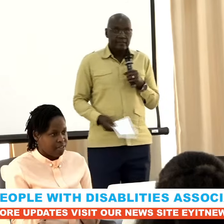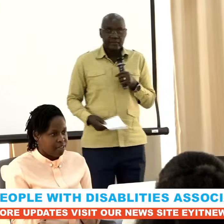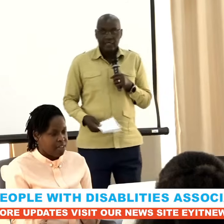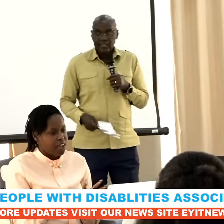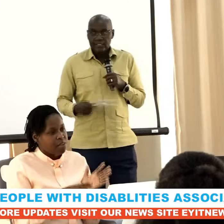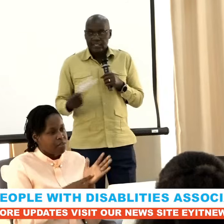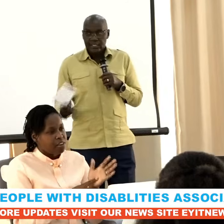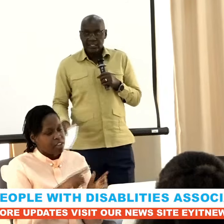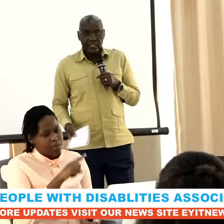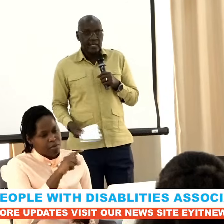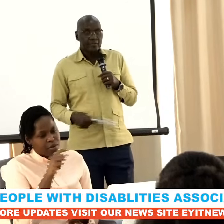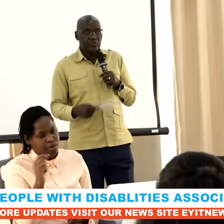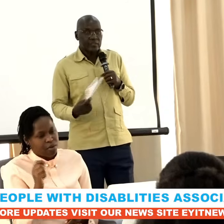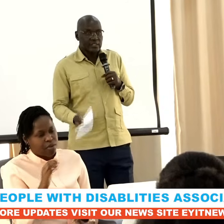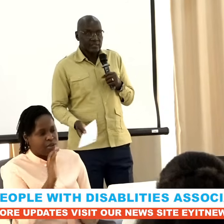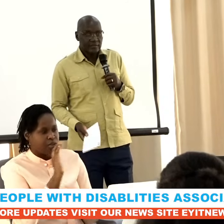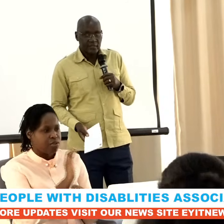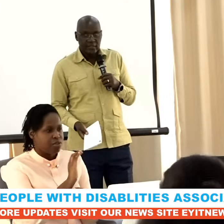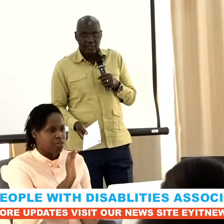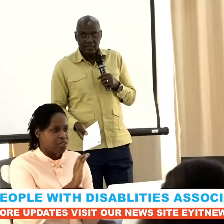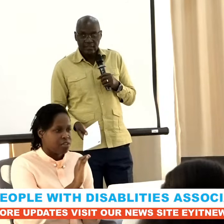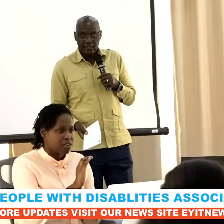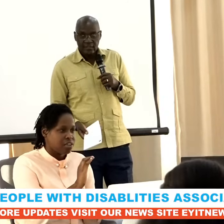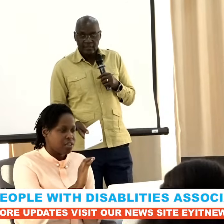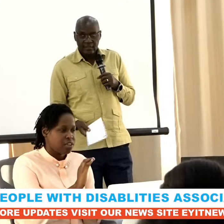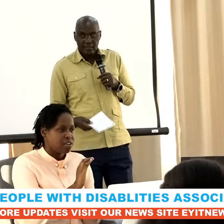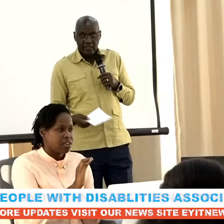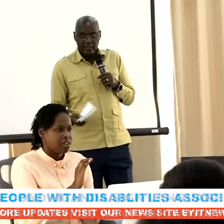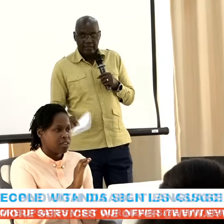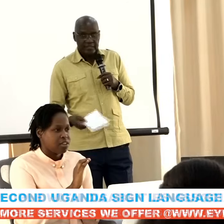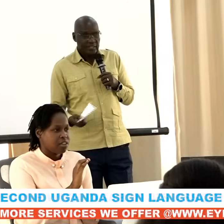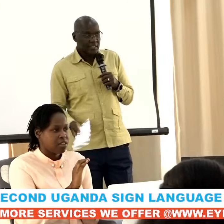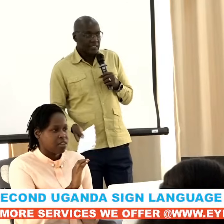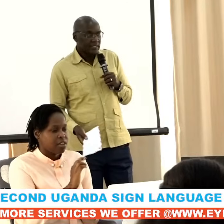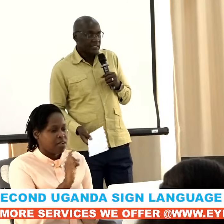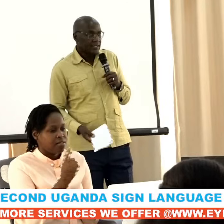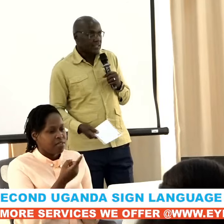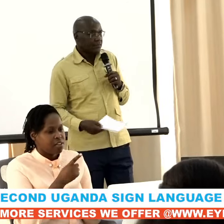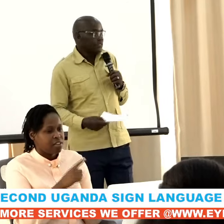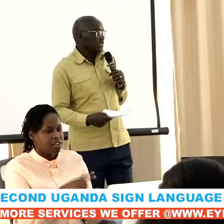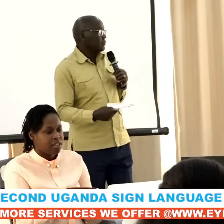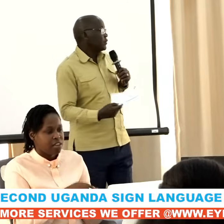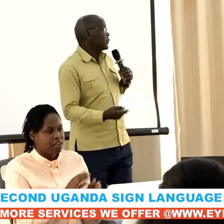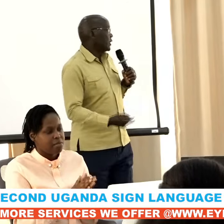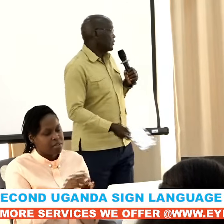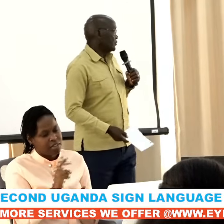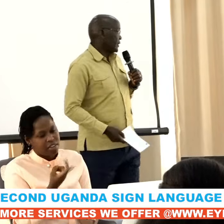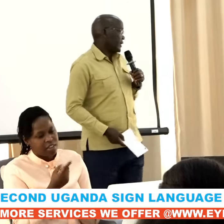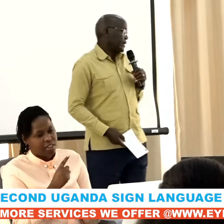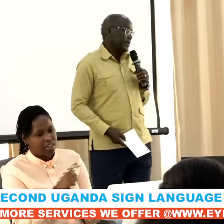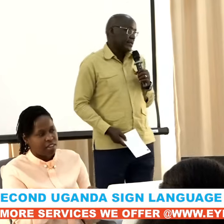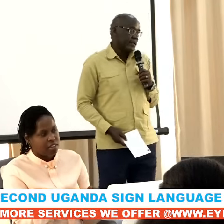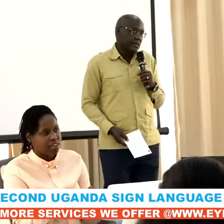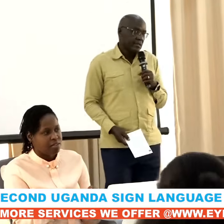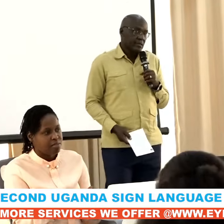time, second time, 27 have started attending. That means there are people out